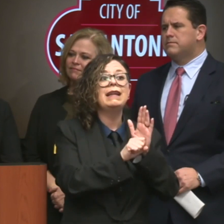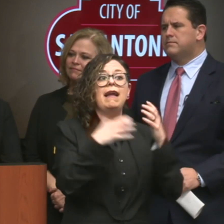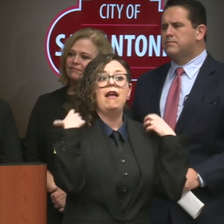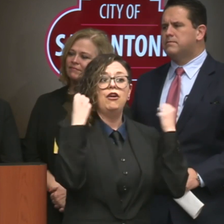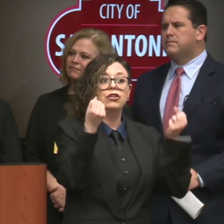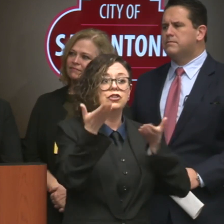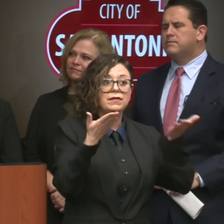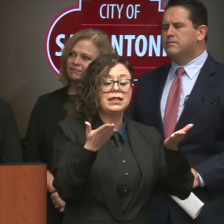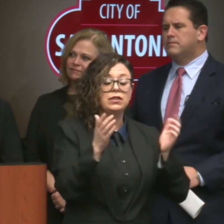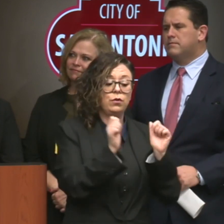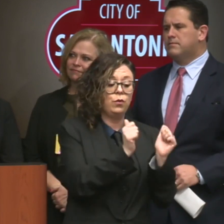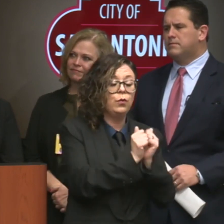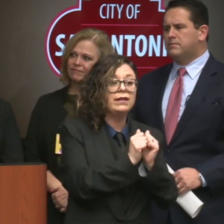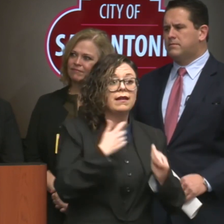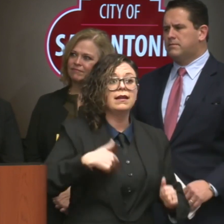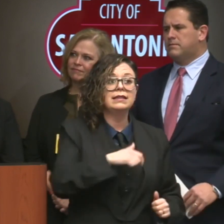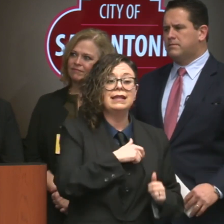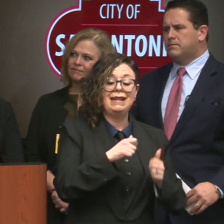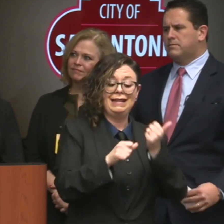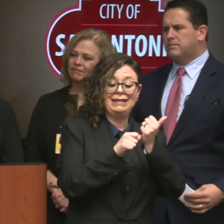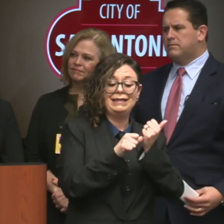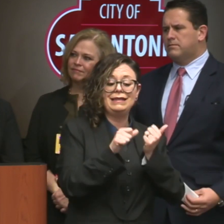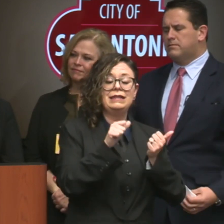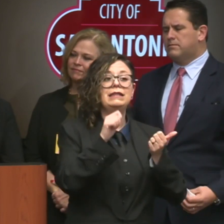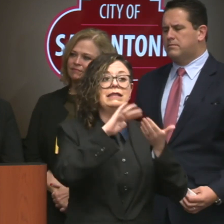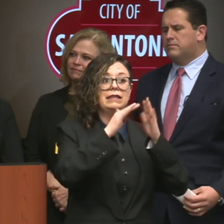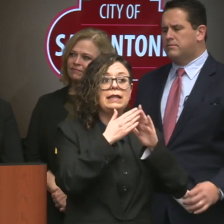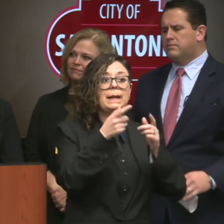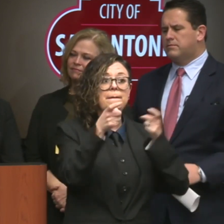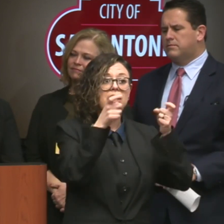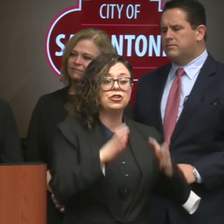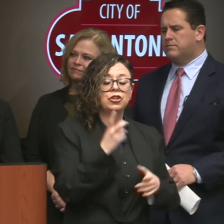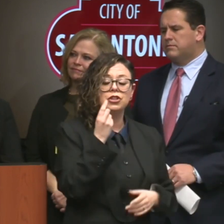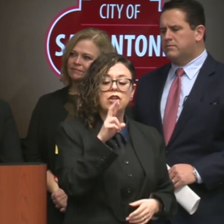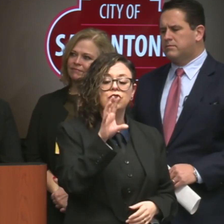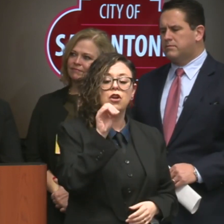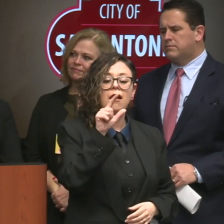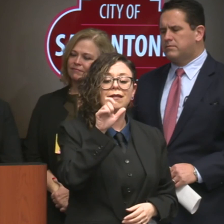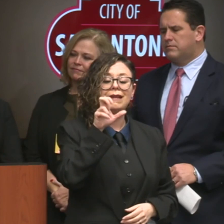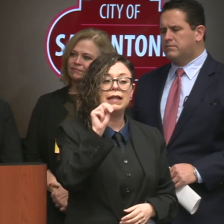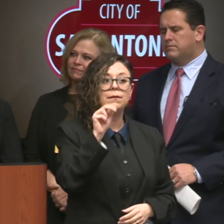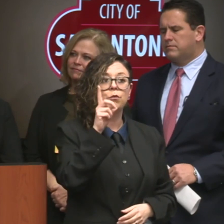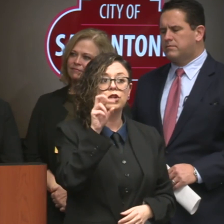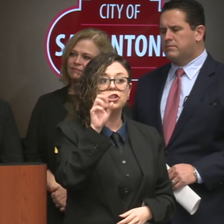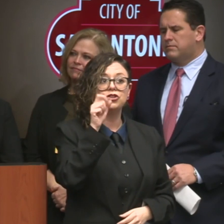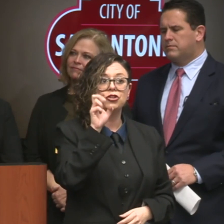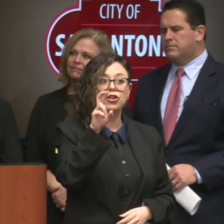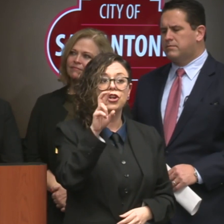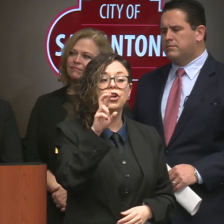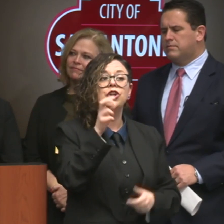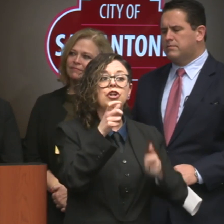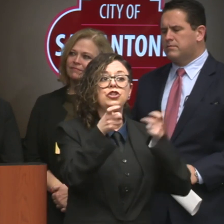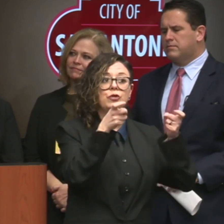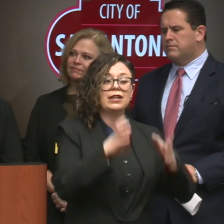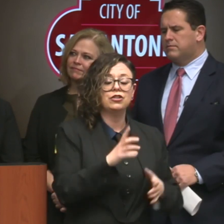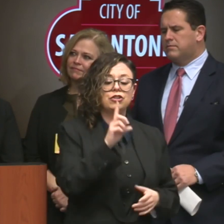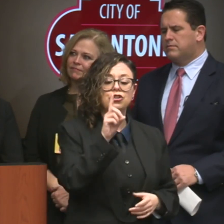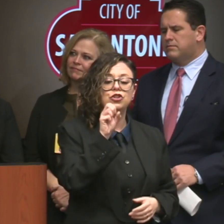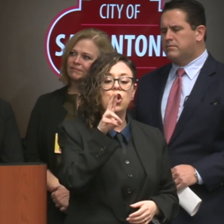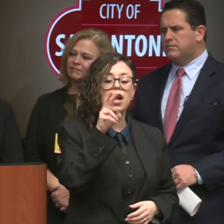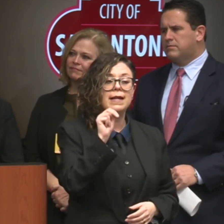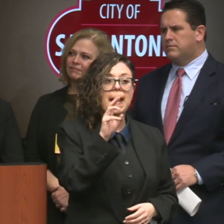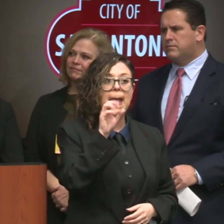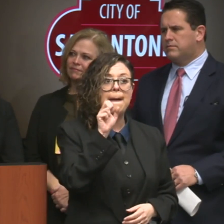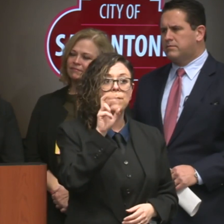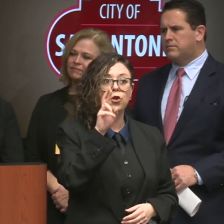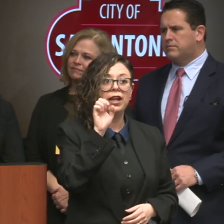We also have with us Assistant City Manager Dr. Colleen Bridger, Director Don Emmerich, and Dr.